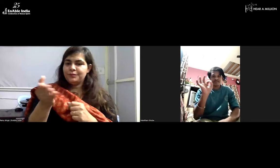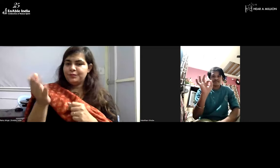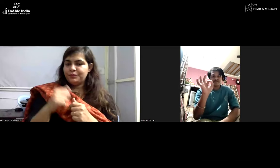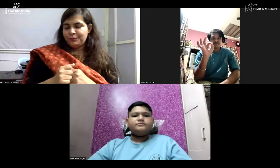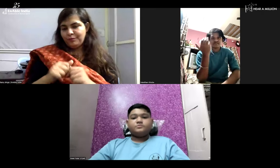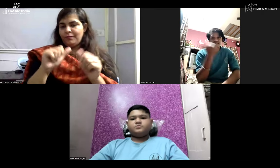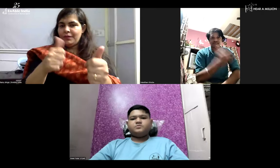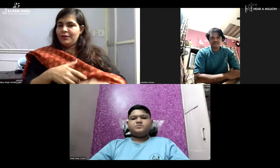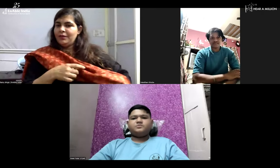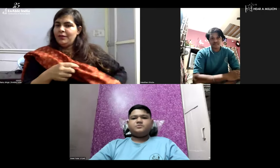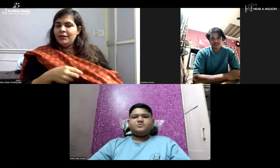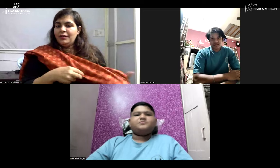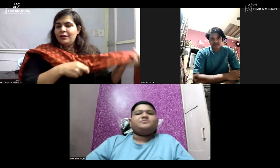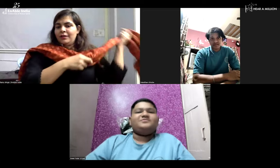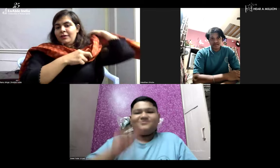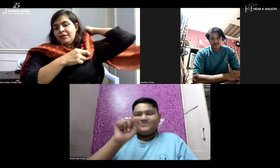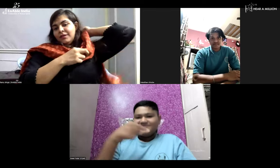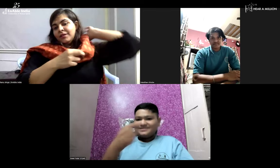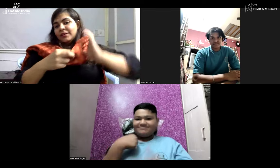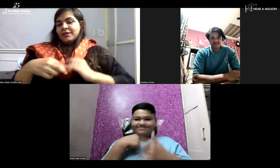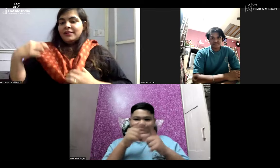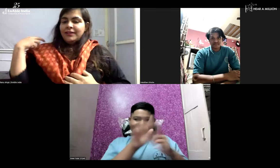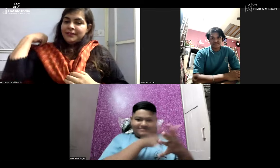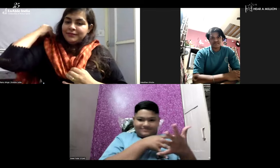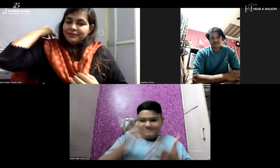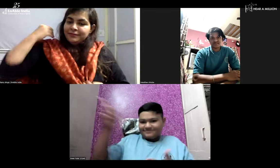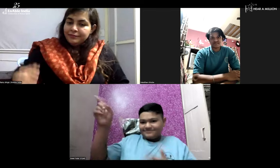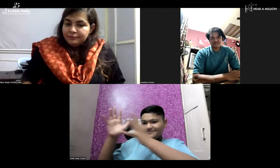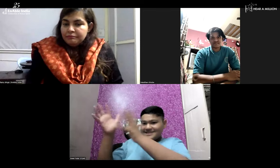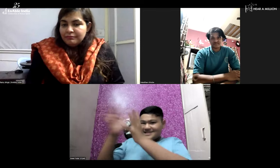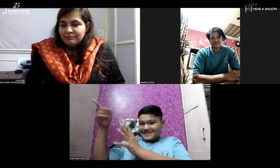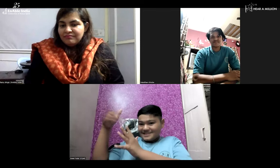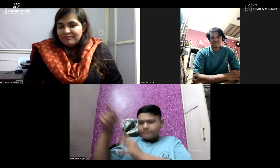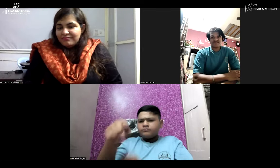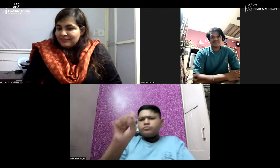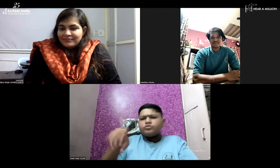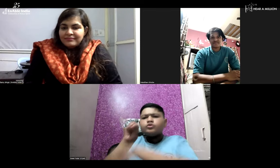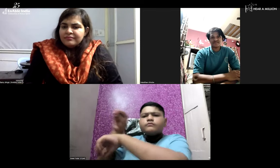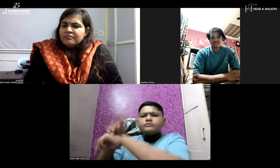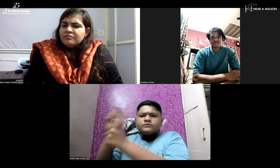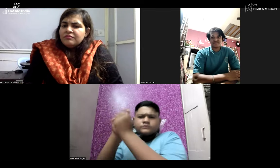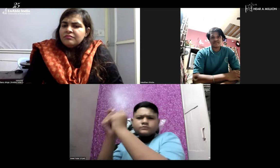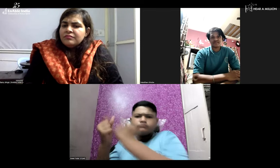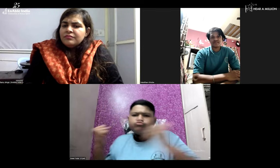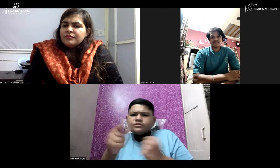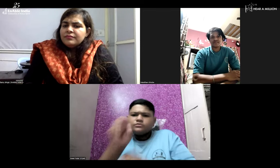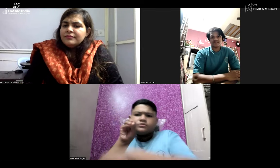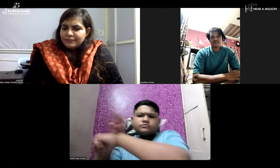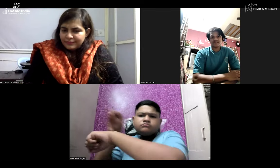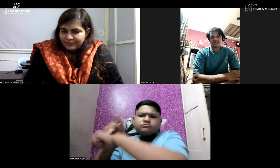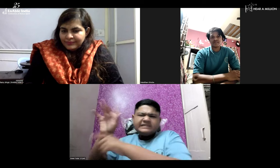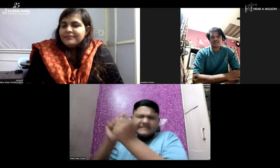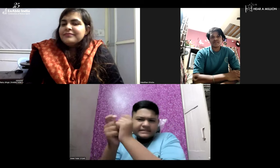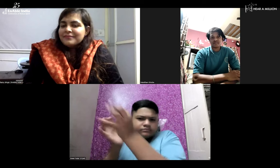And keep thinking on new things and new ideas. And when we're talking about teachers, so